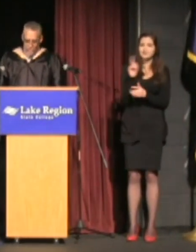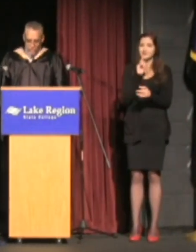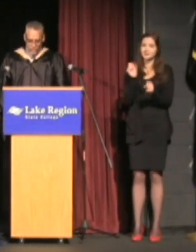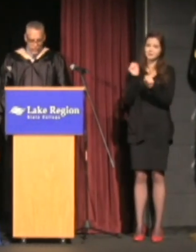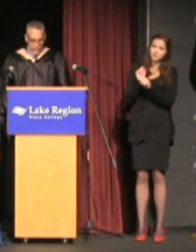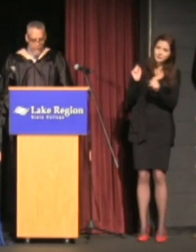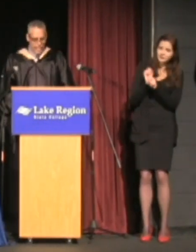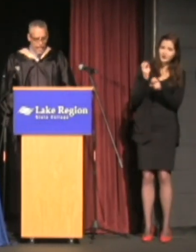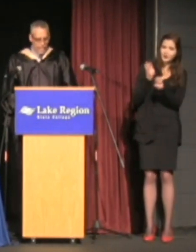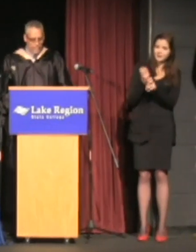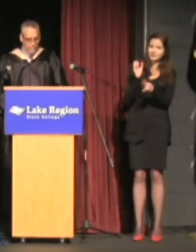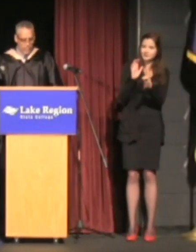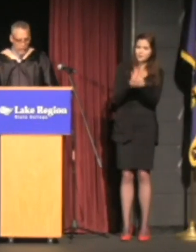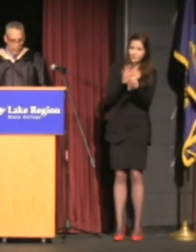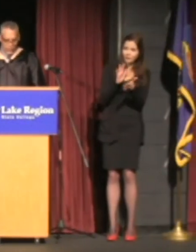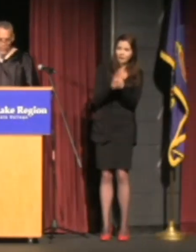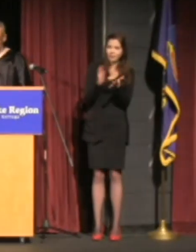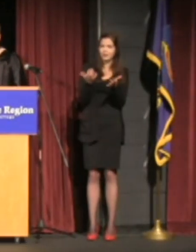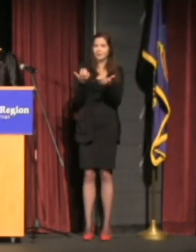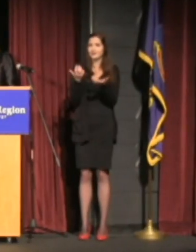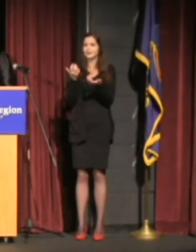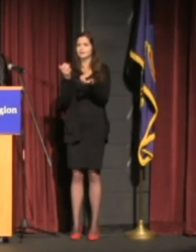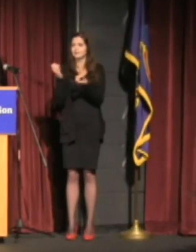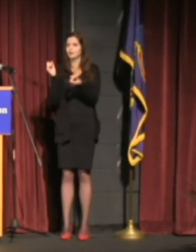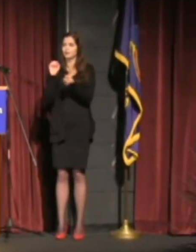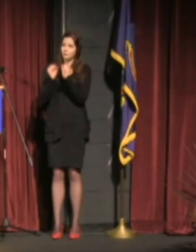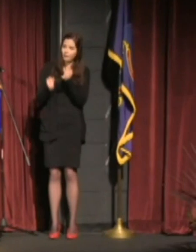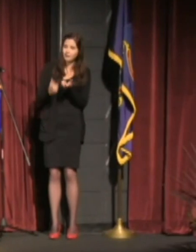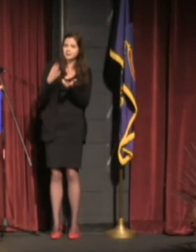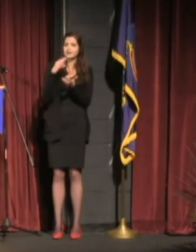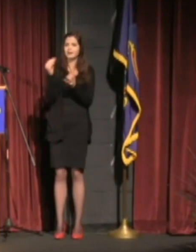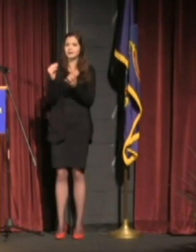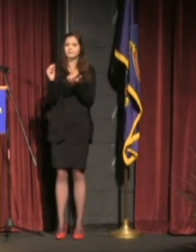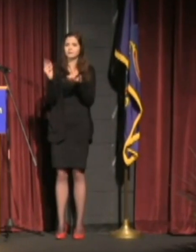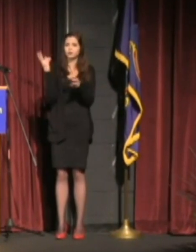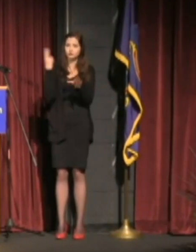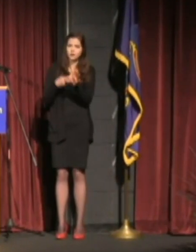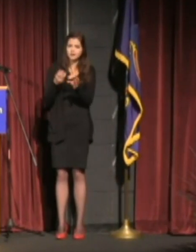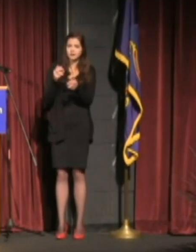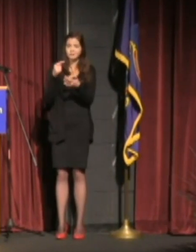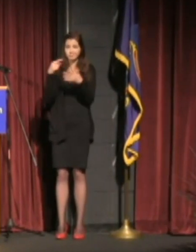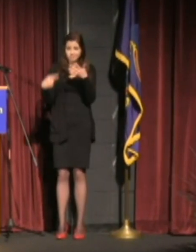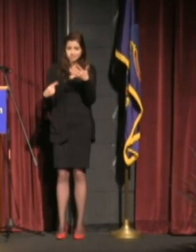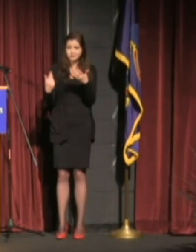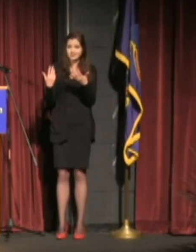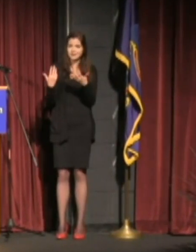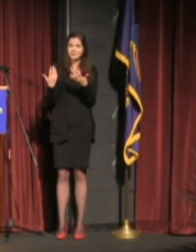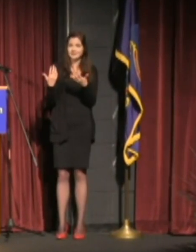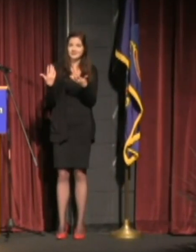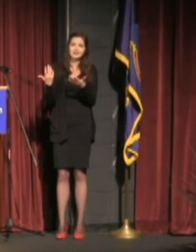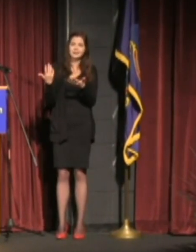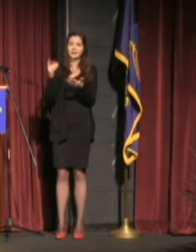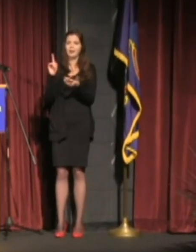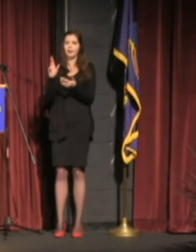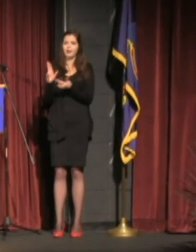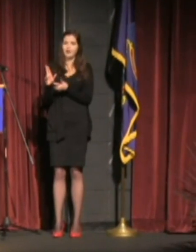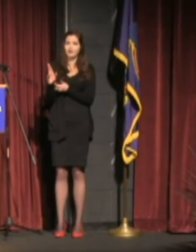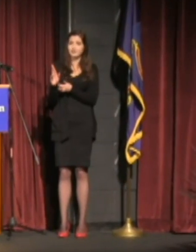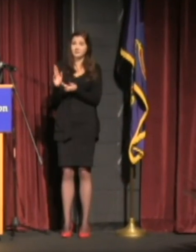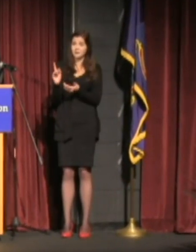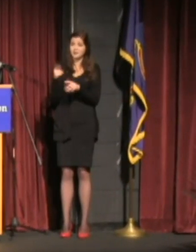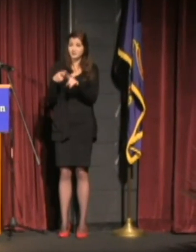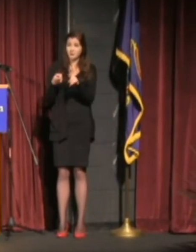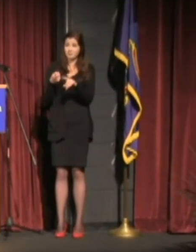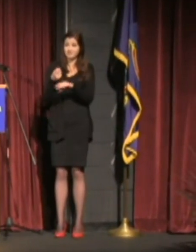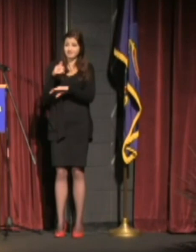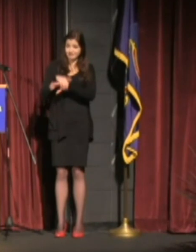to school, athletics, and participation in all things Lake Region. He is from Southampton, United Kingdom, and came